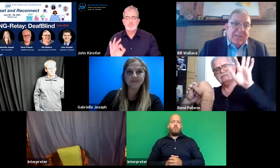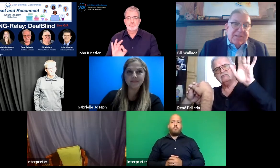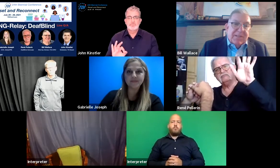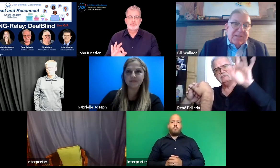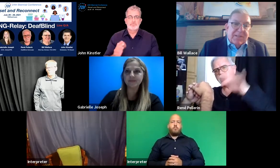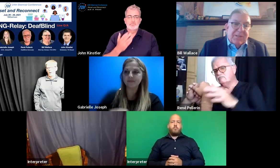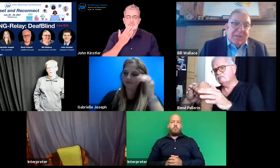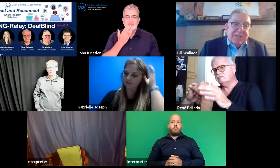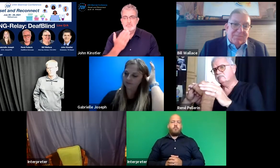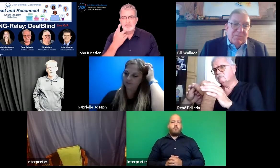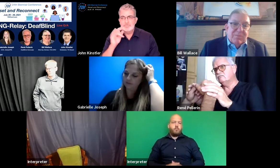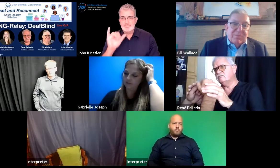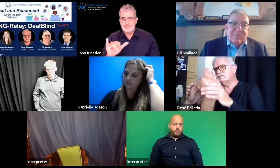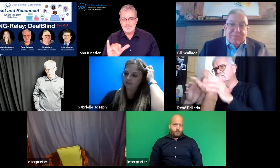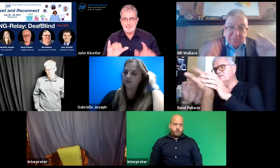I'll turn it back to John.